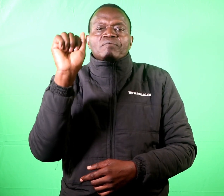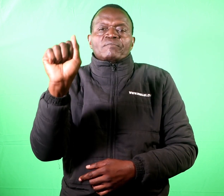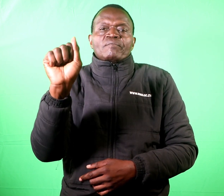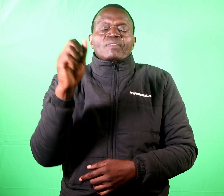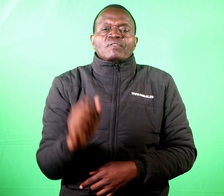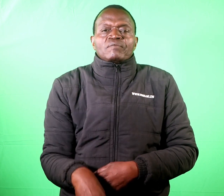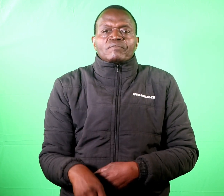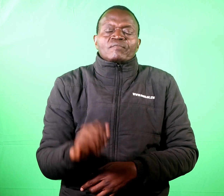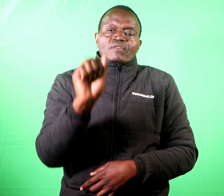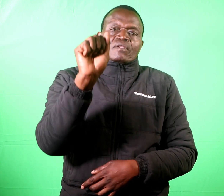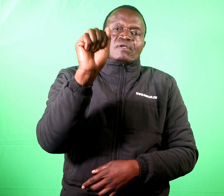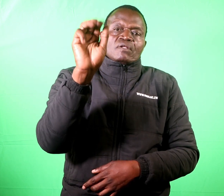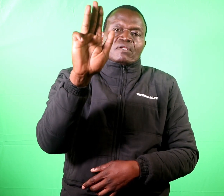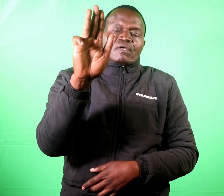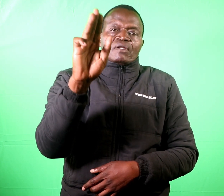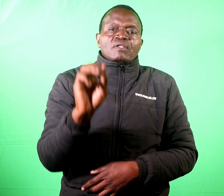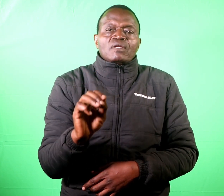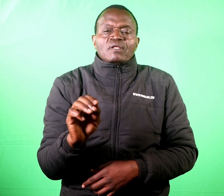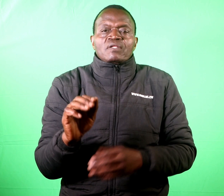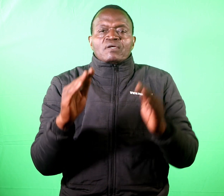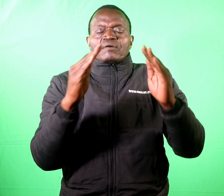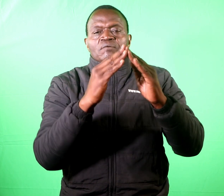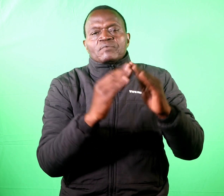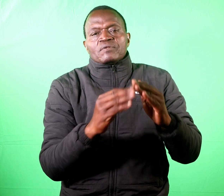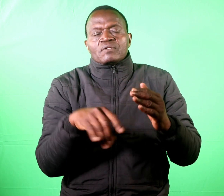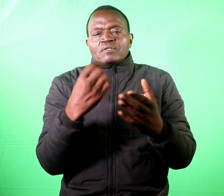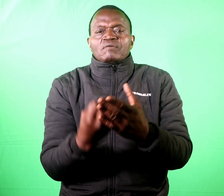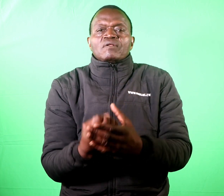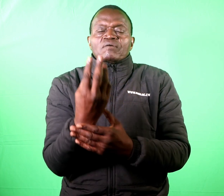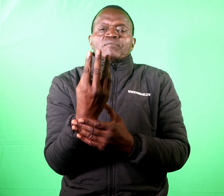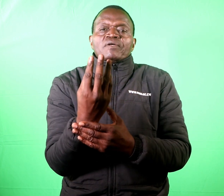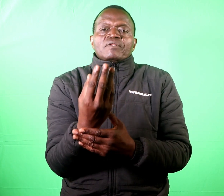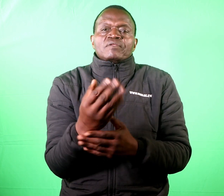9. Community development priorities.